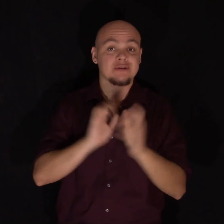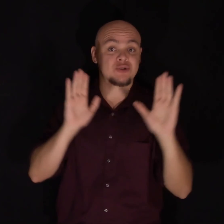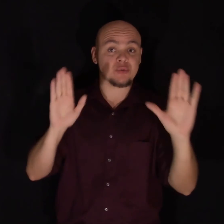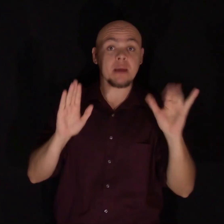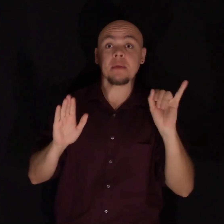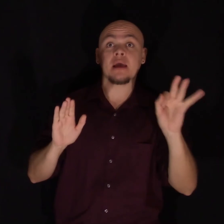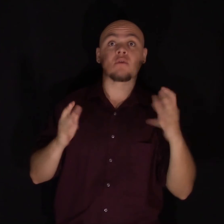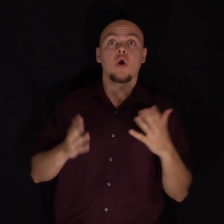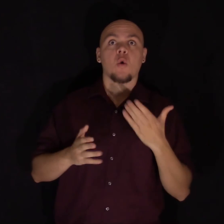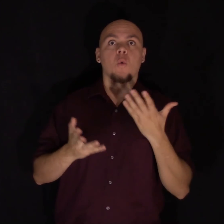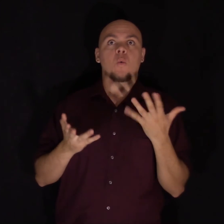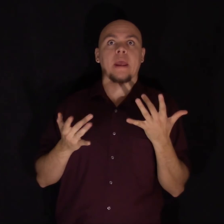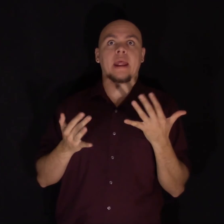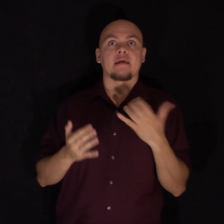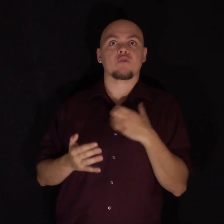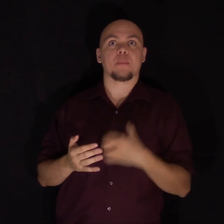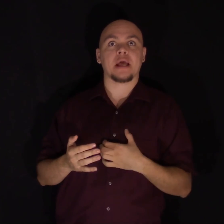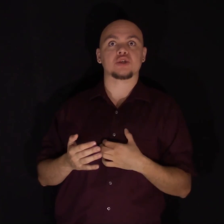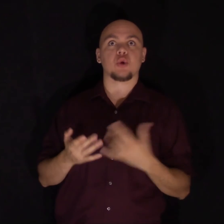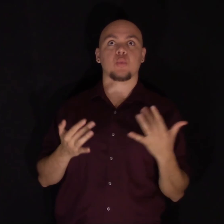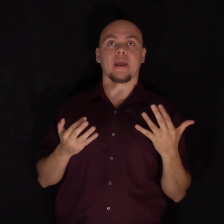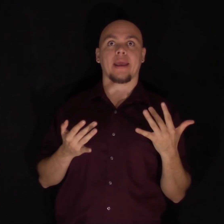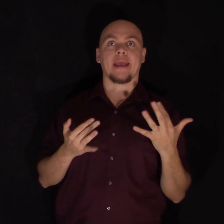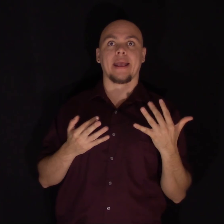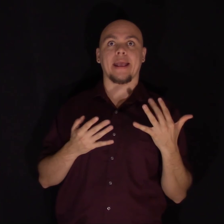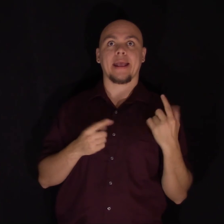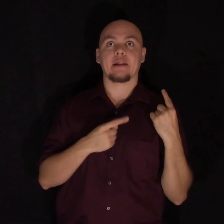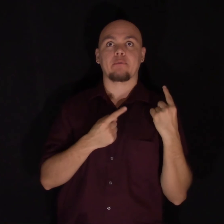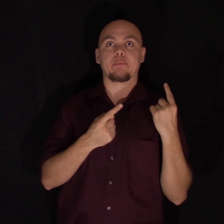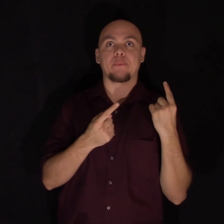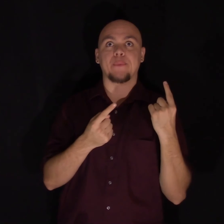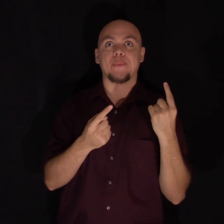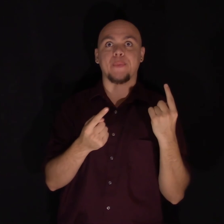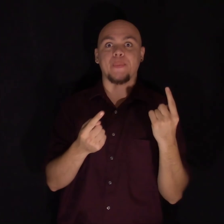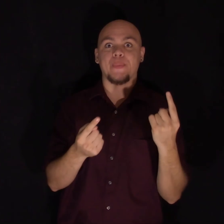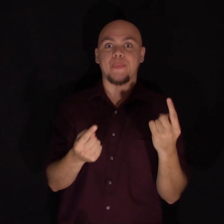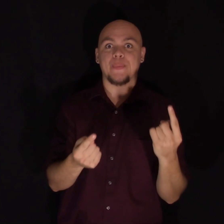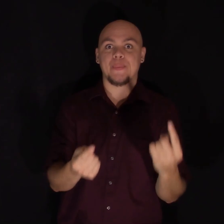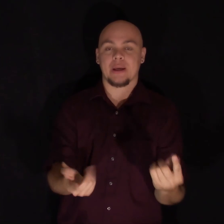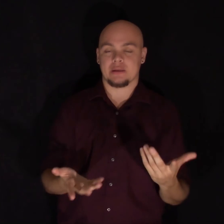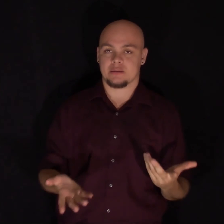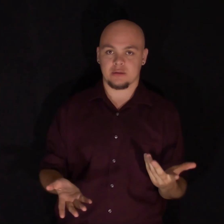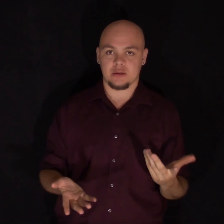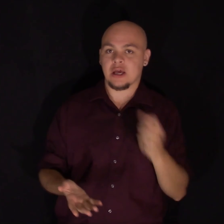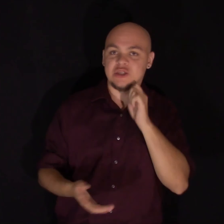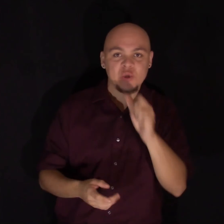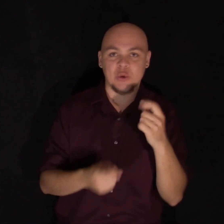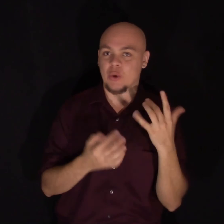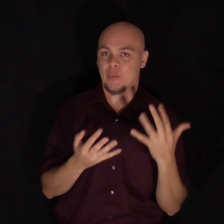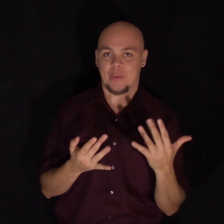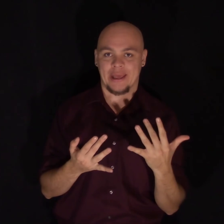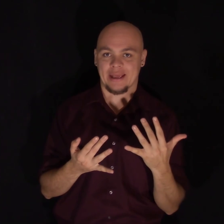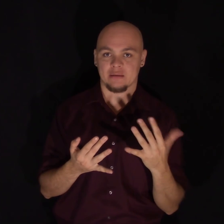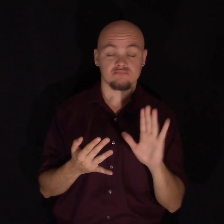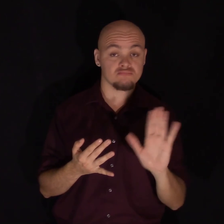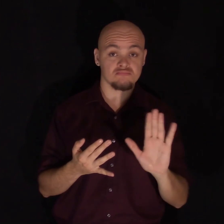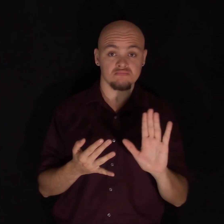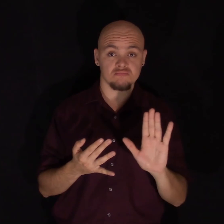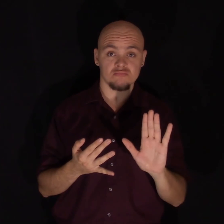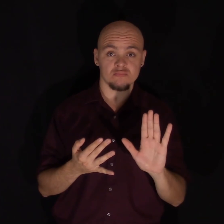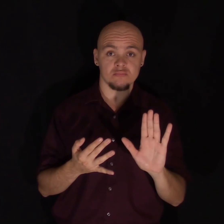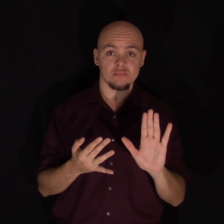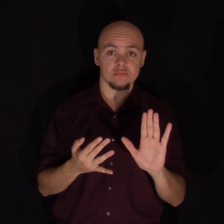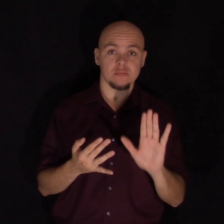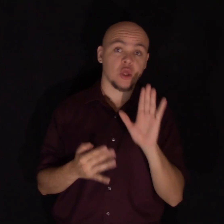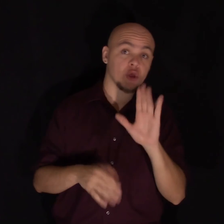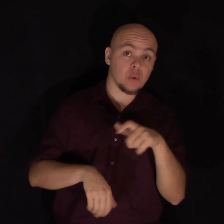for passion to show up and take you there, you're going to be waiting a long time. So don't wait. Instead, spend